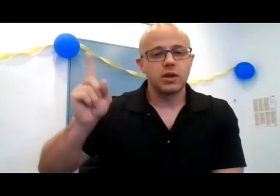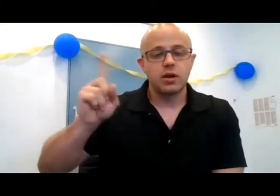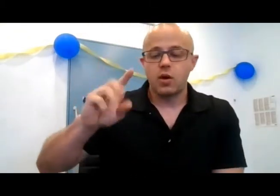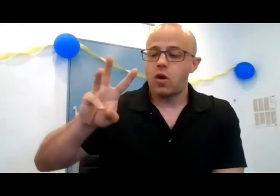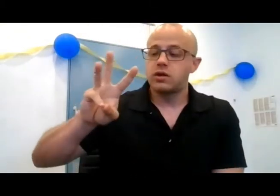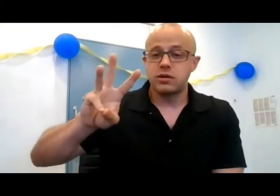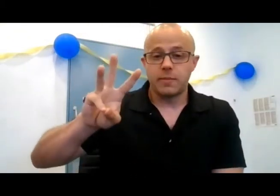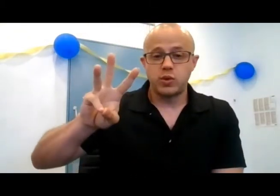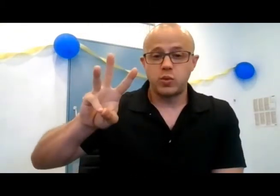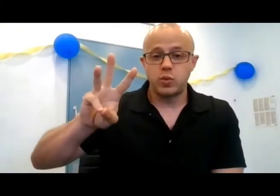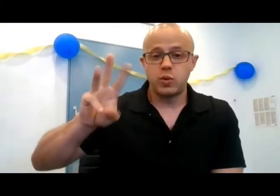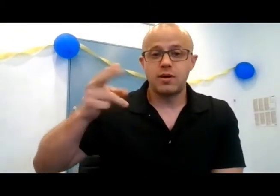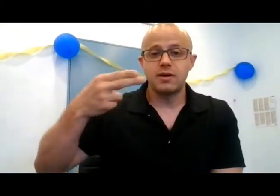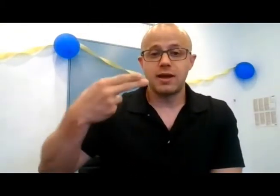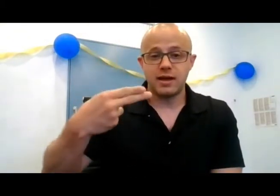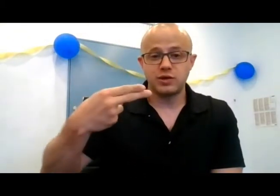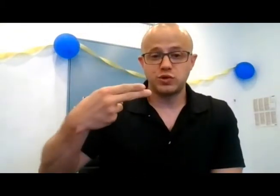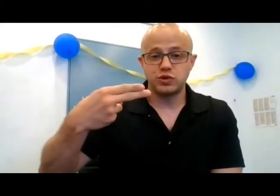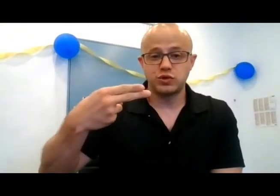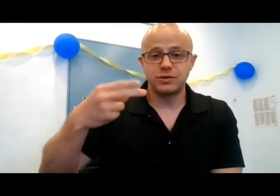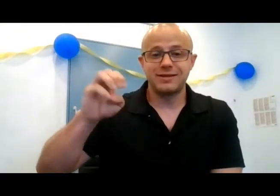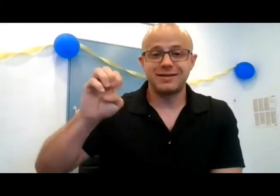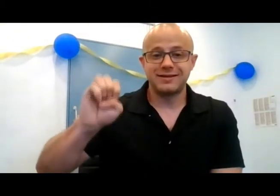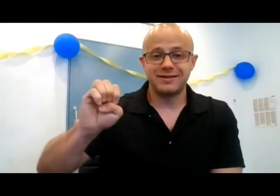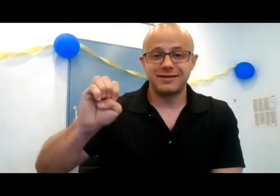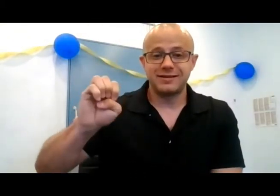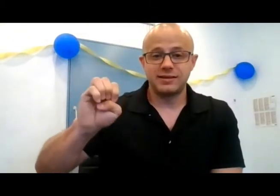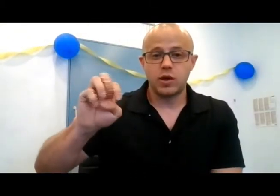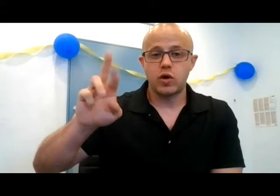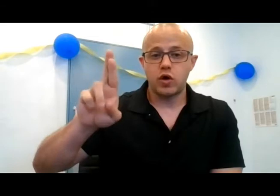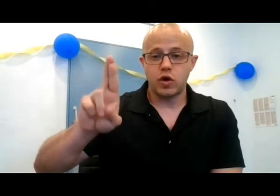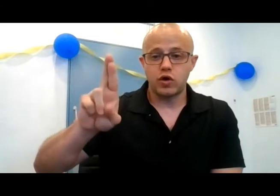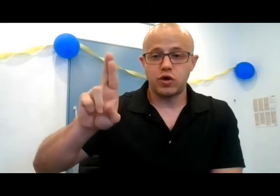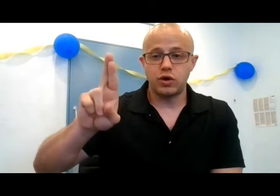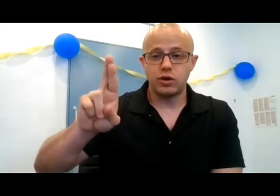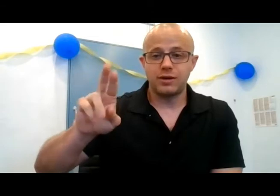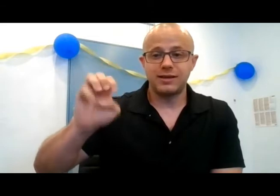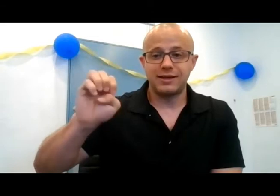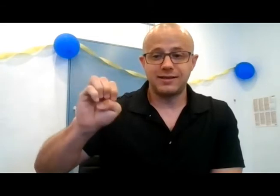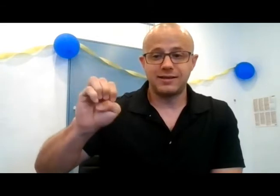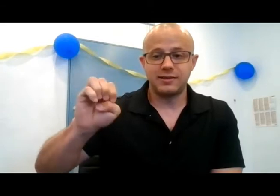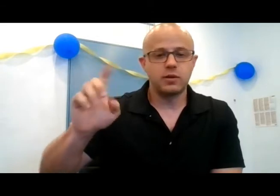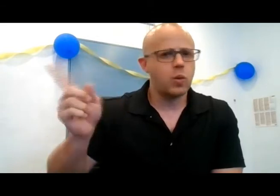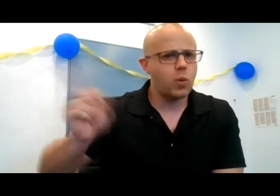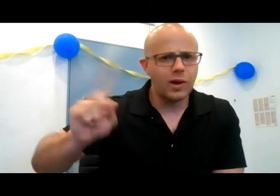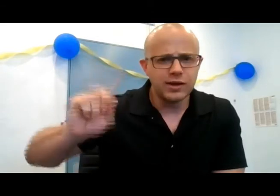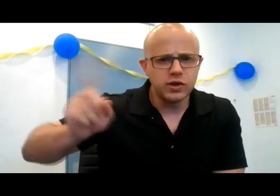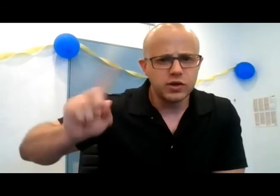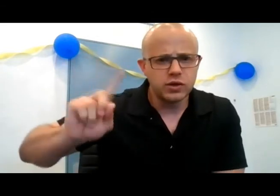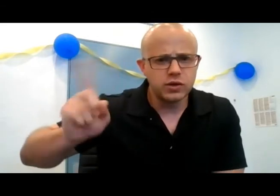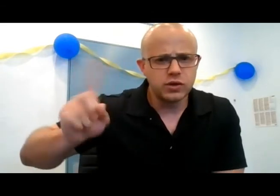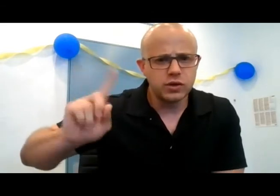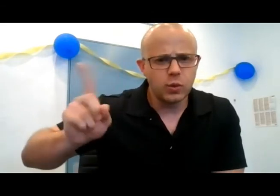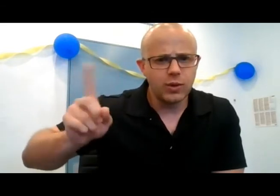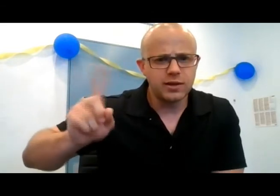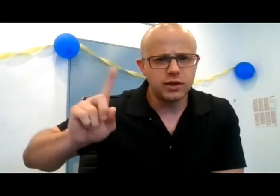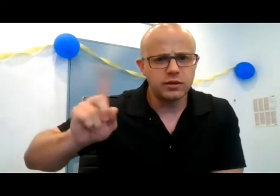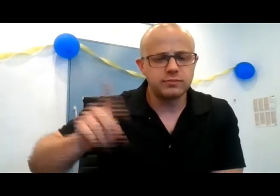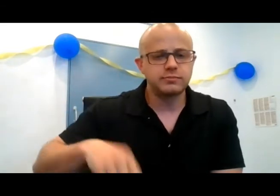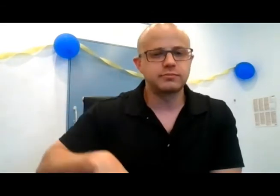The next one is where. W, H, E, R, E.